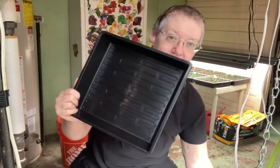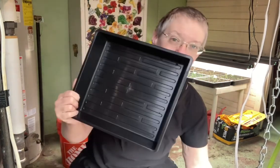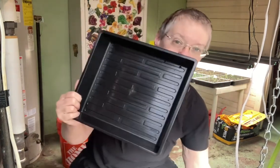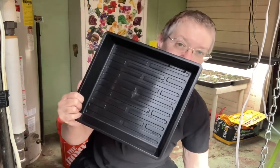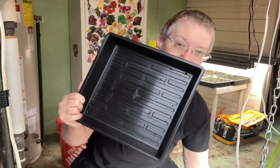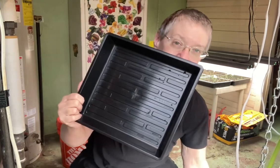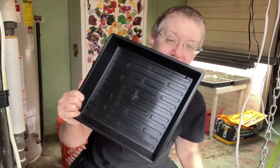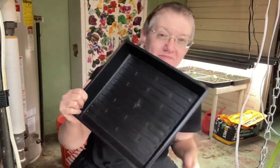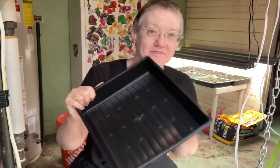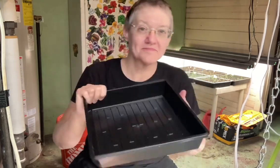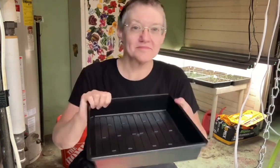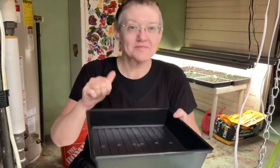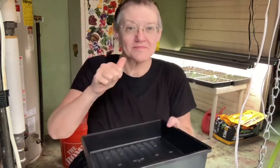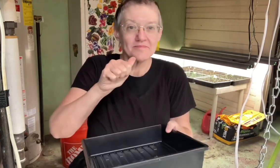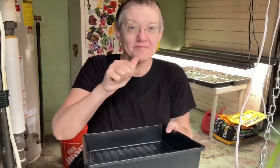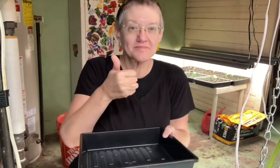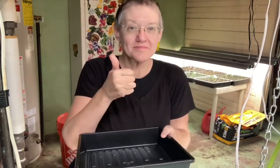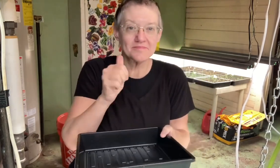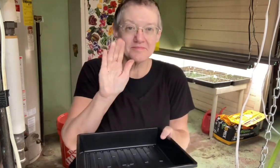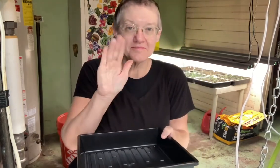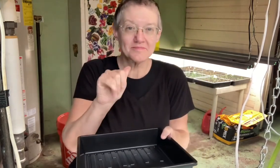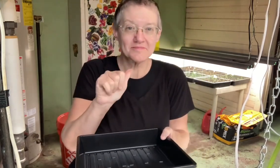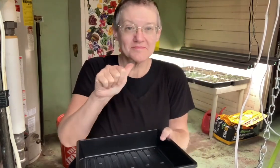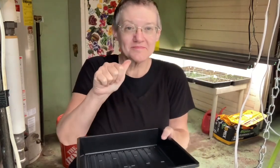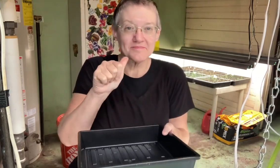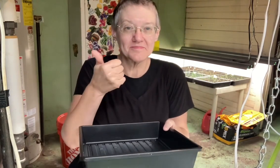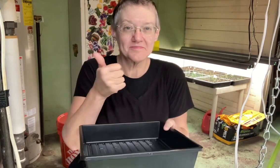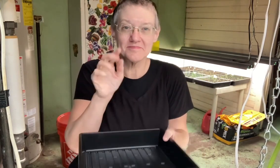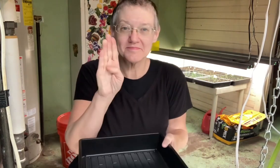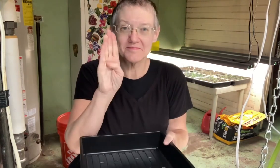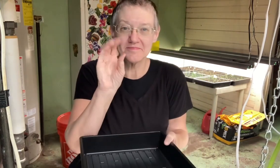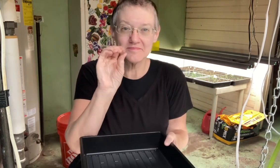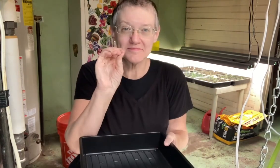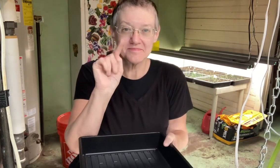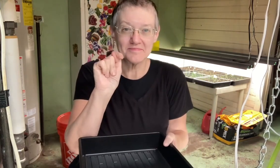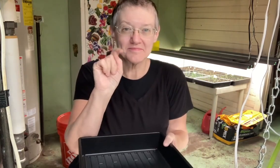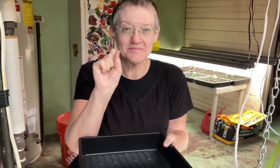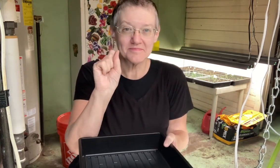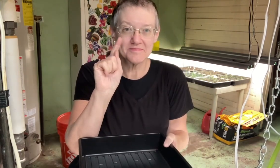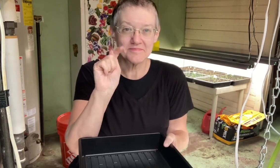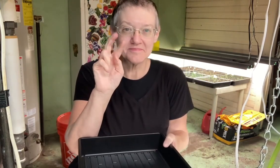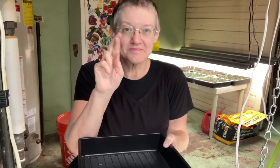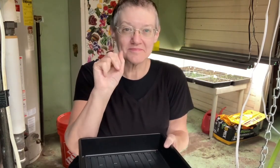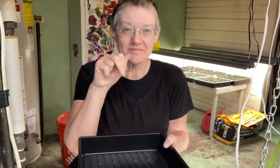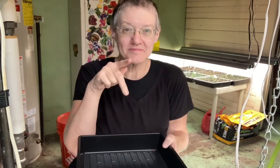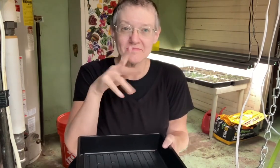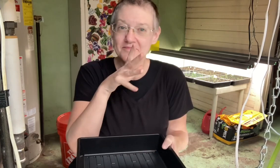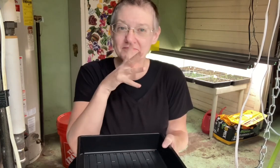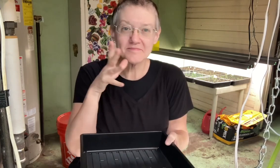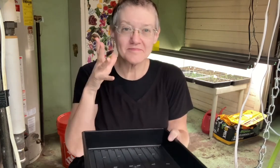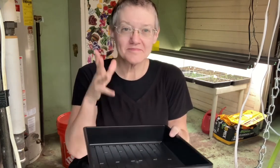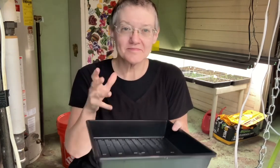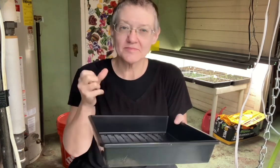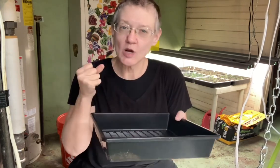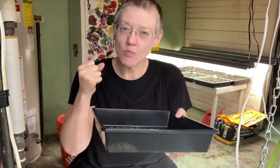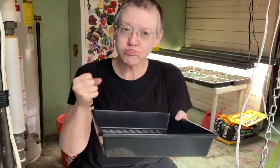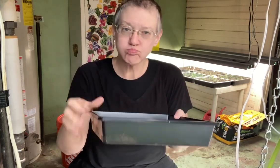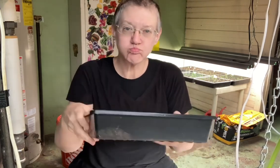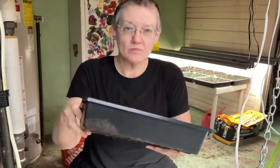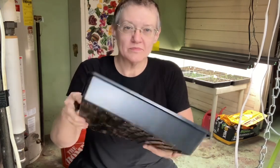the 10 by 10 Bootstrap Farmer, very sturdy,